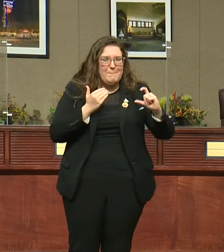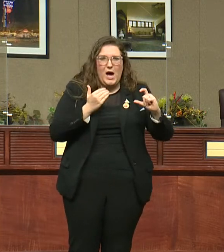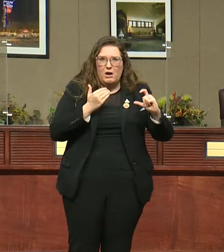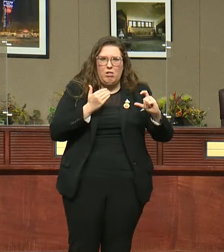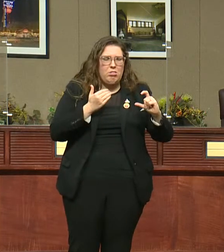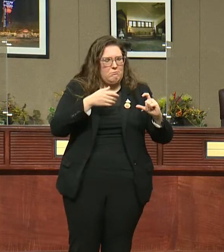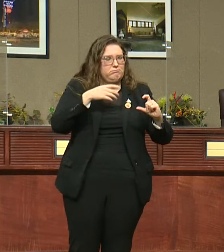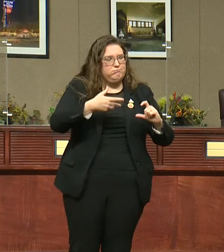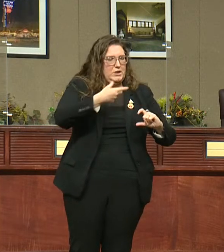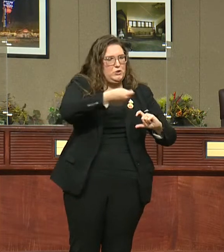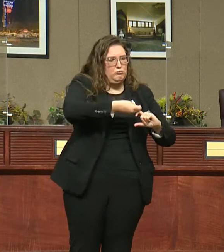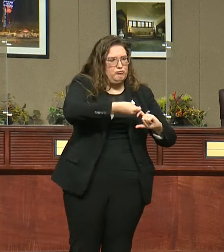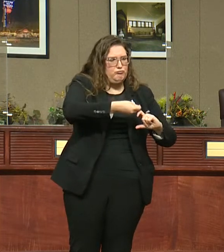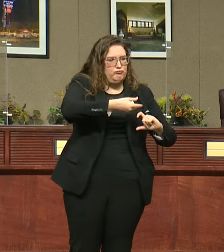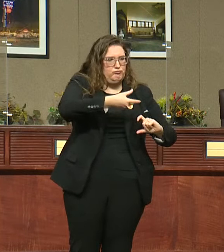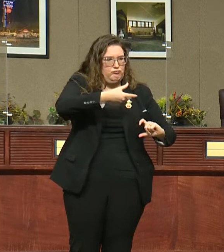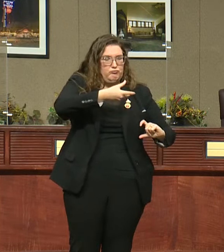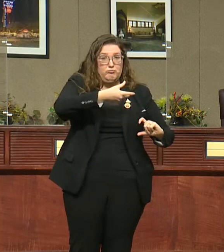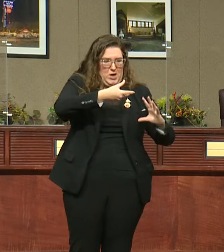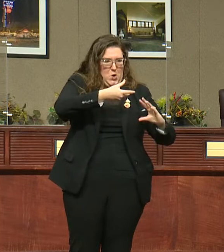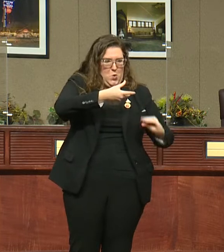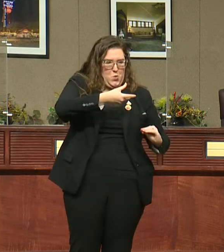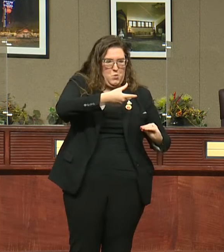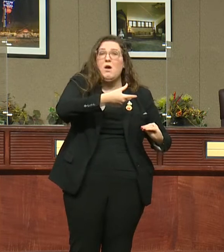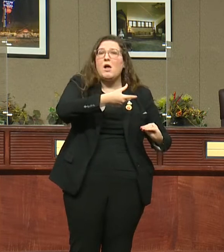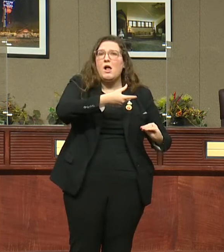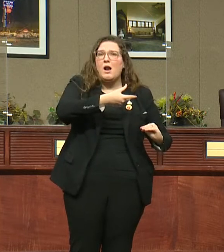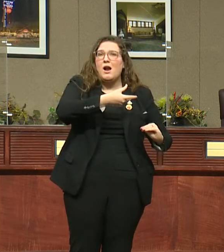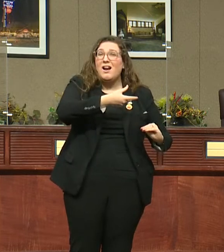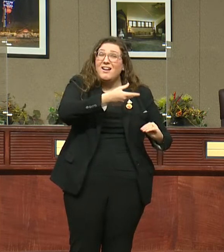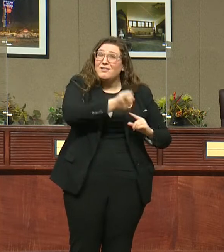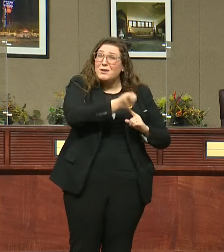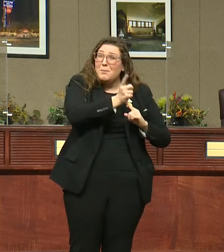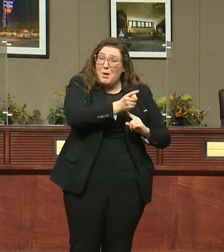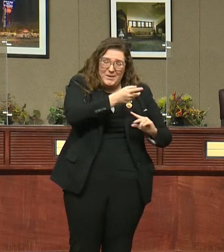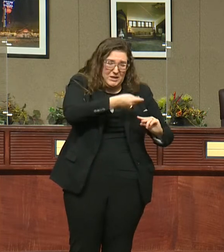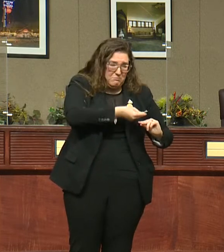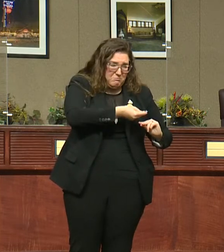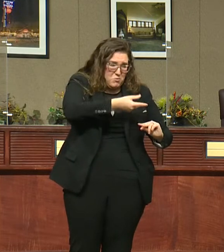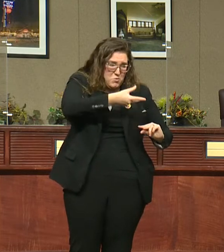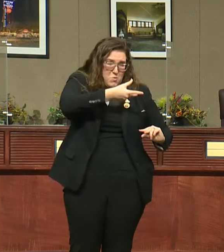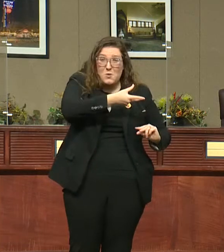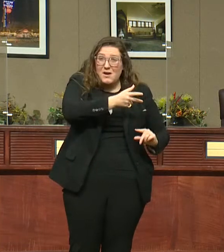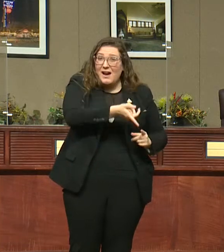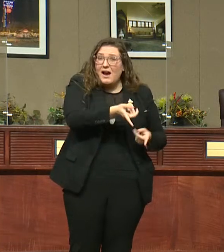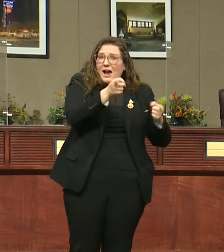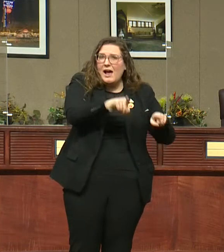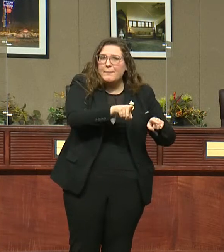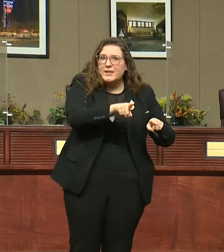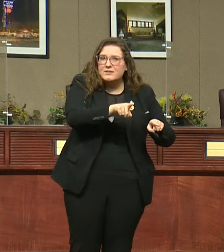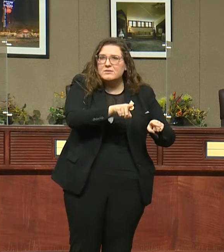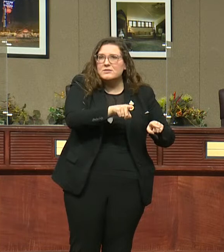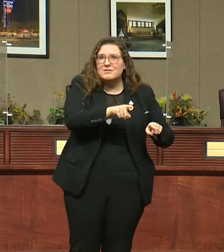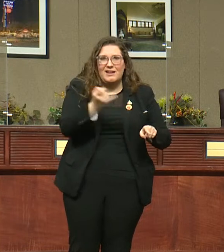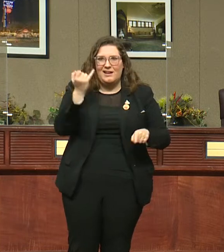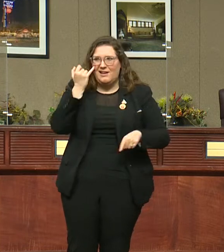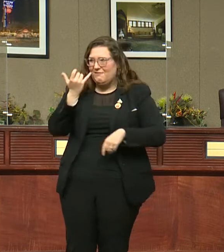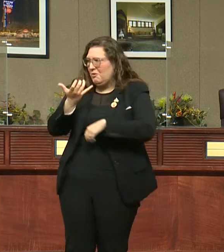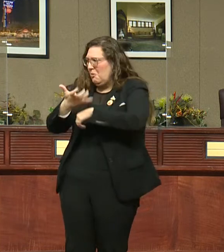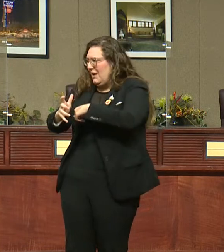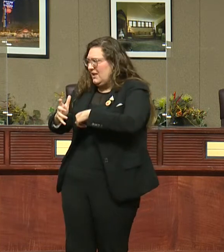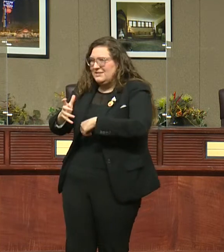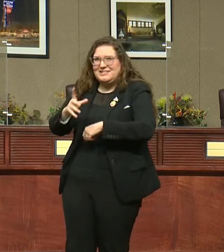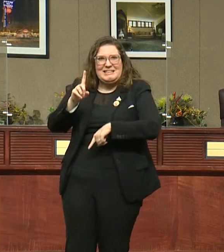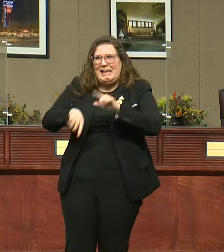put it back. So we have waste calculated into our system, and I'm happy